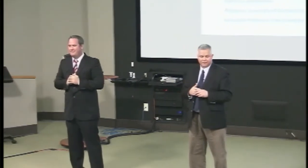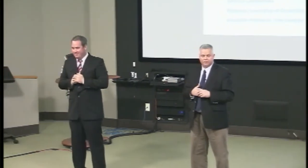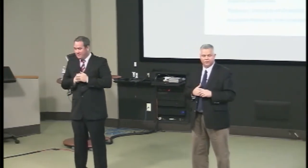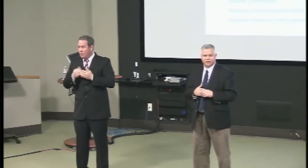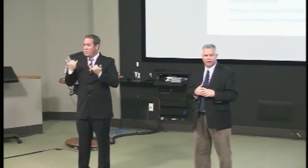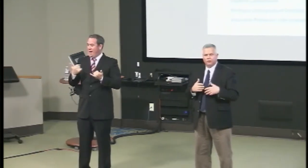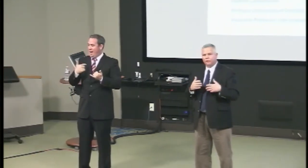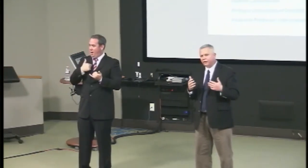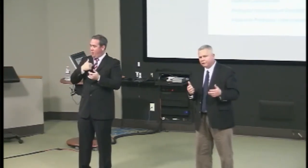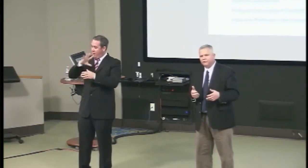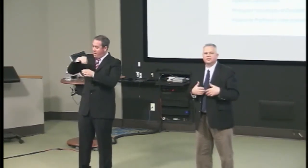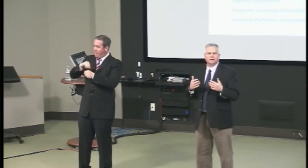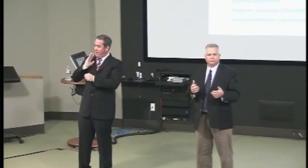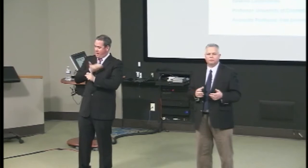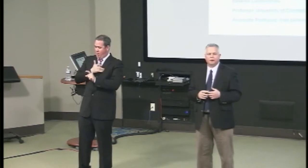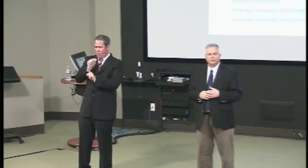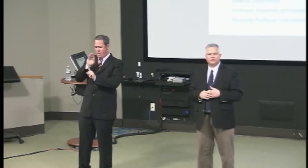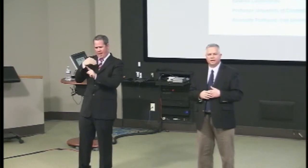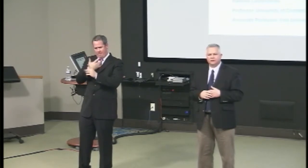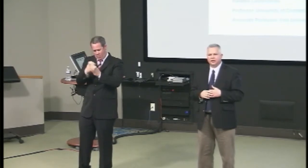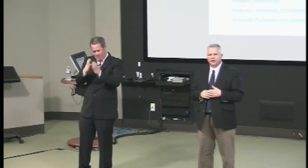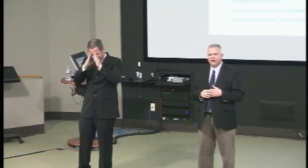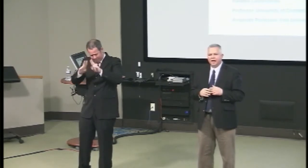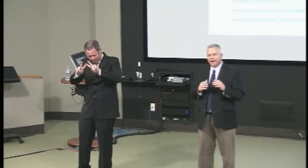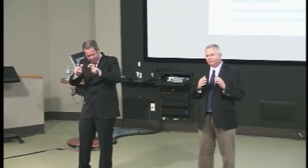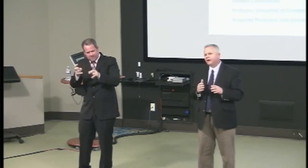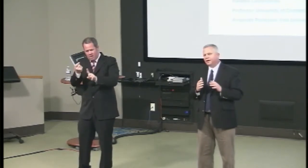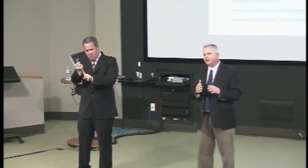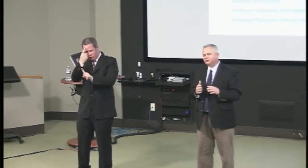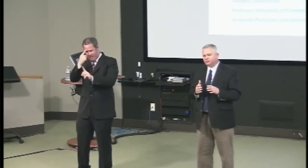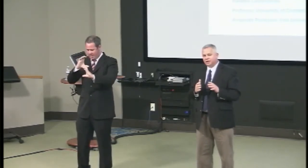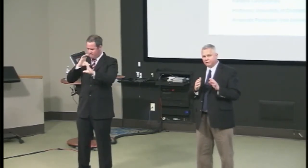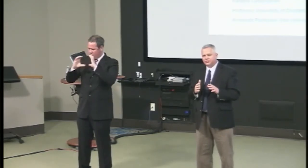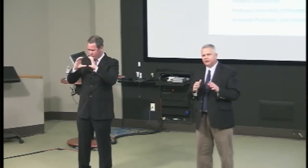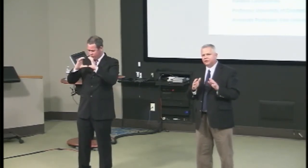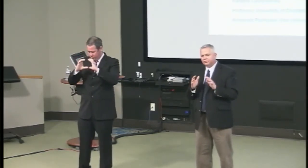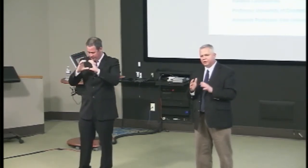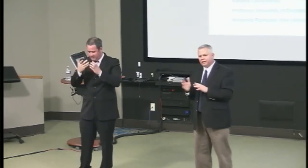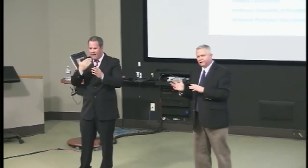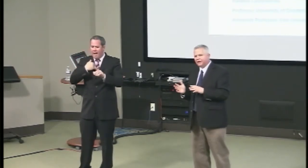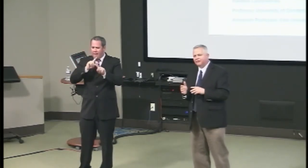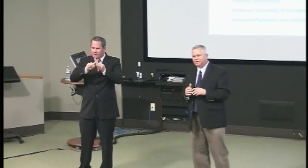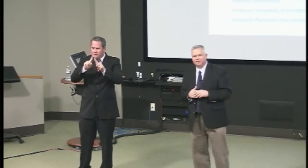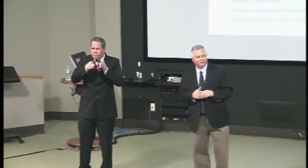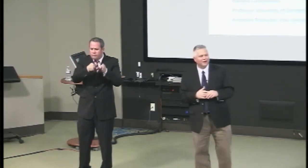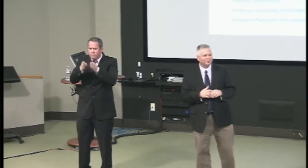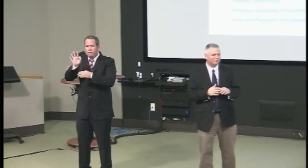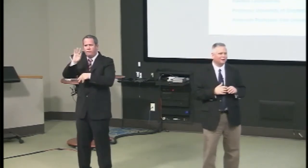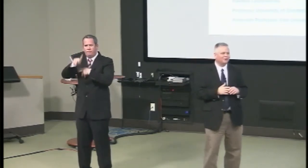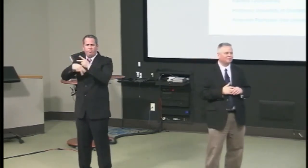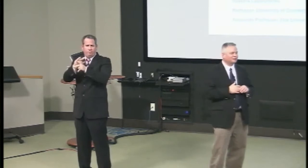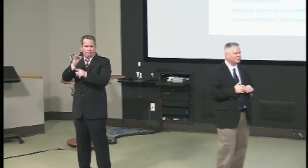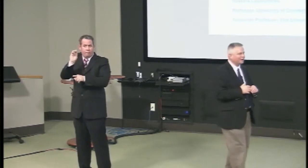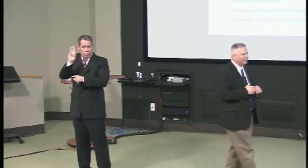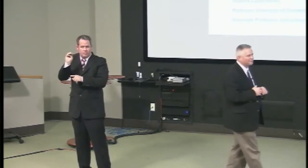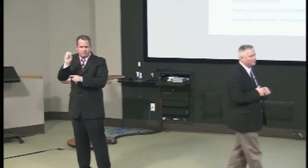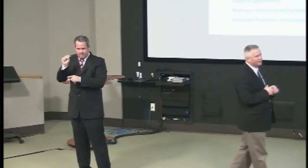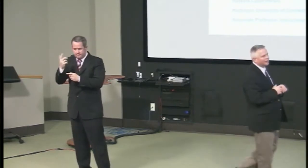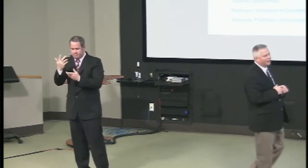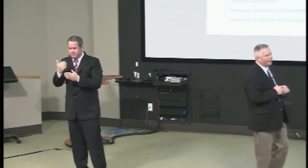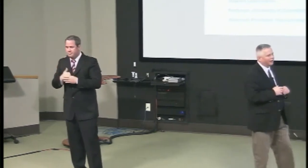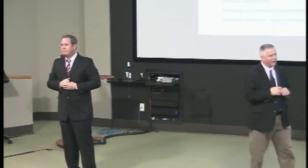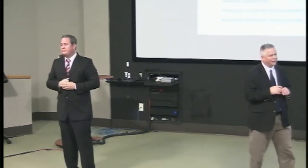in different orthographies and different representations. And I'm very interested, I must tell you, and then I'll end this introduction, which is going on a